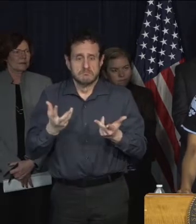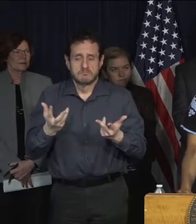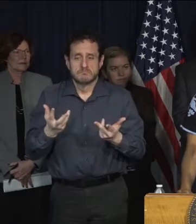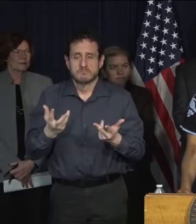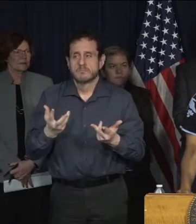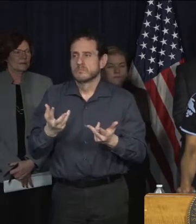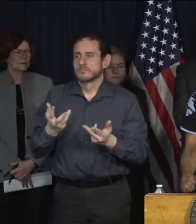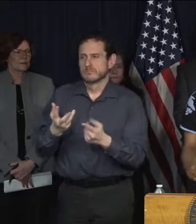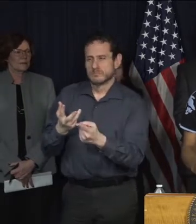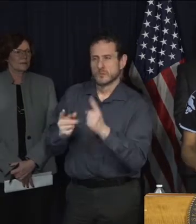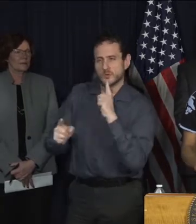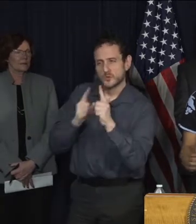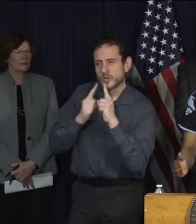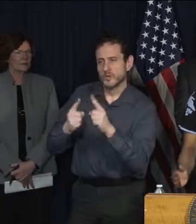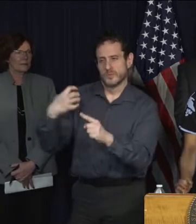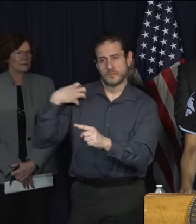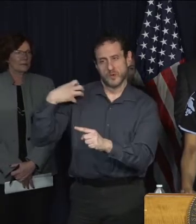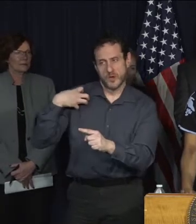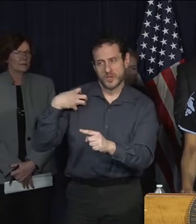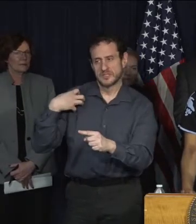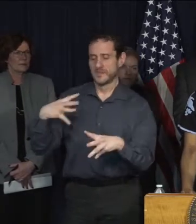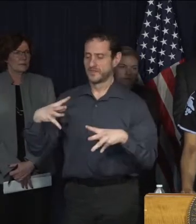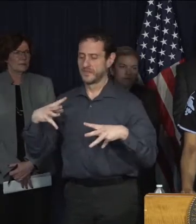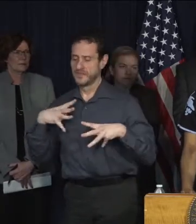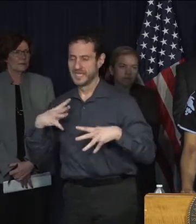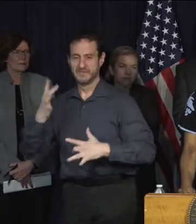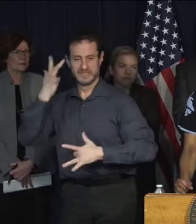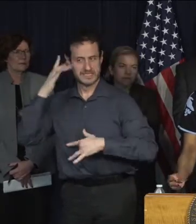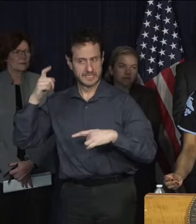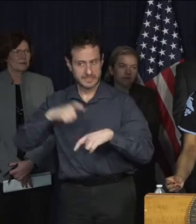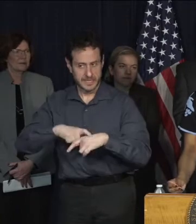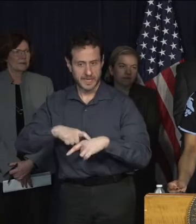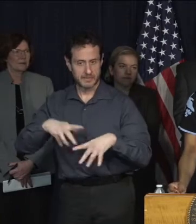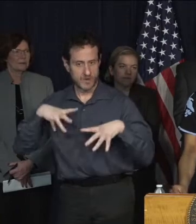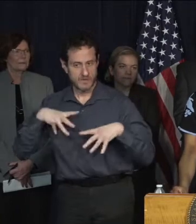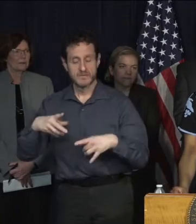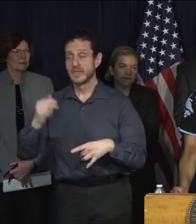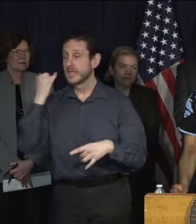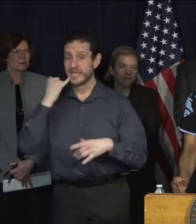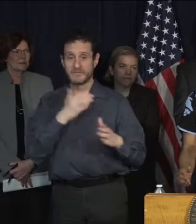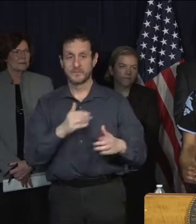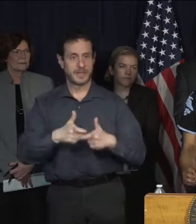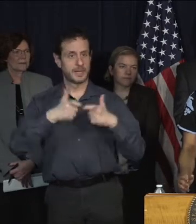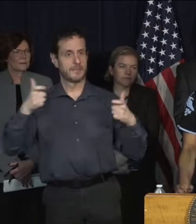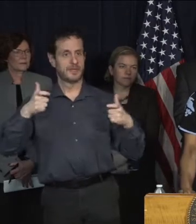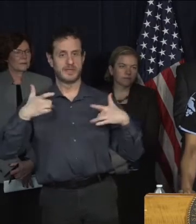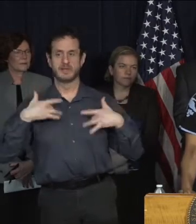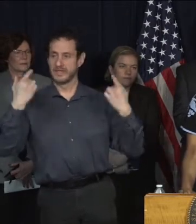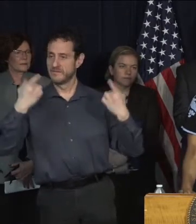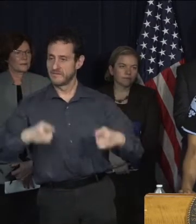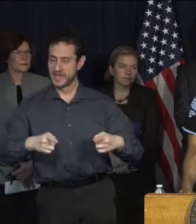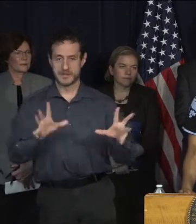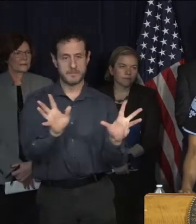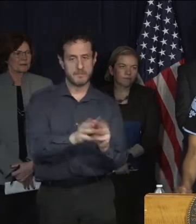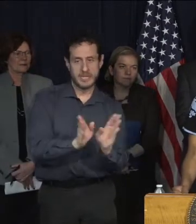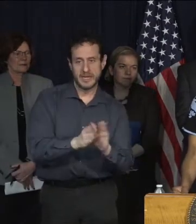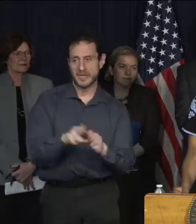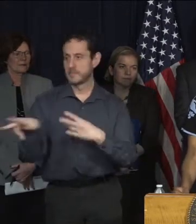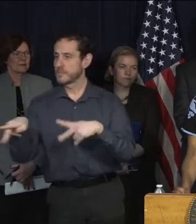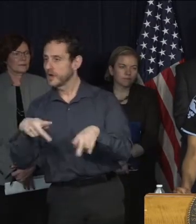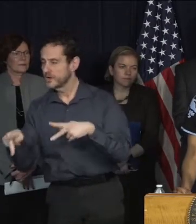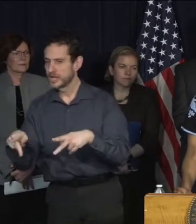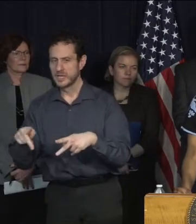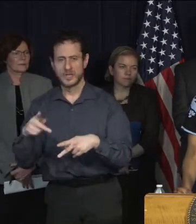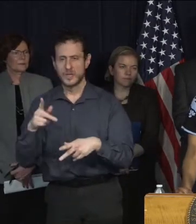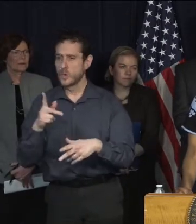with your employer, the leave, the time off. If you're planning a large event, thinking of what would have to be done, should